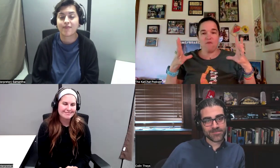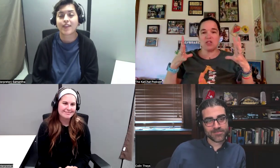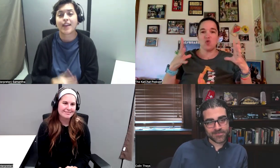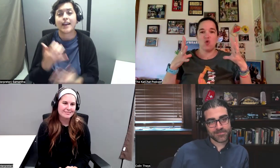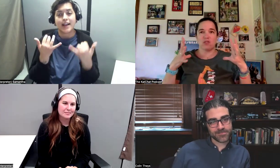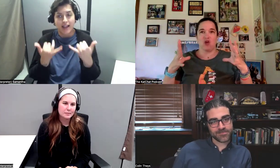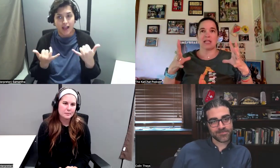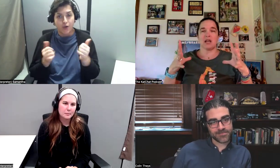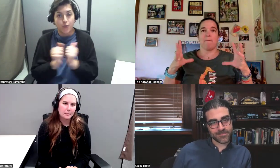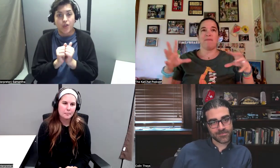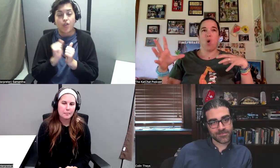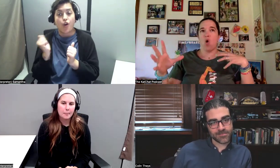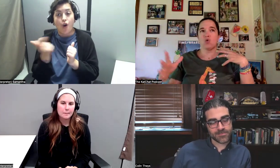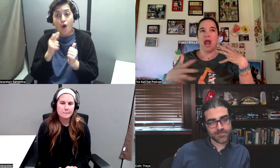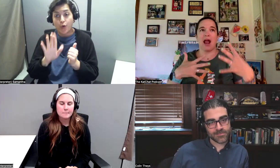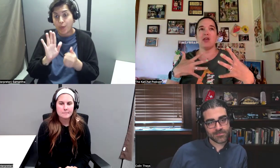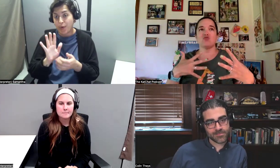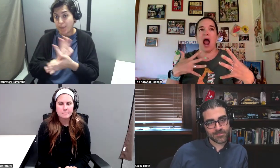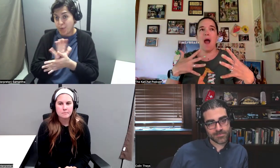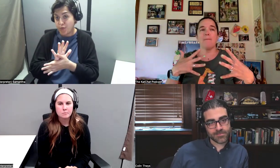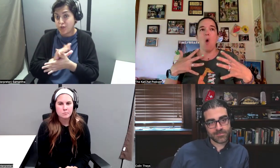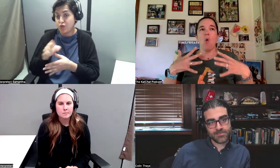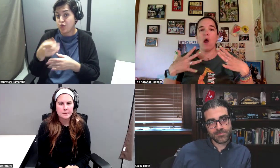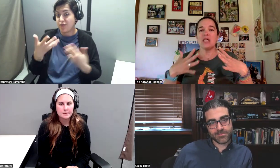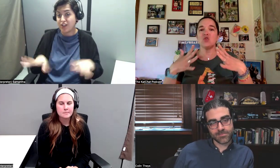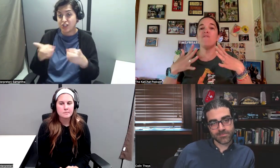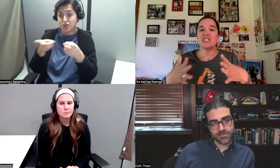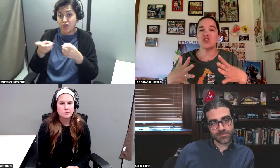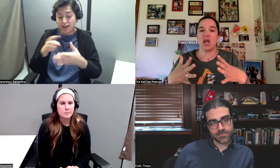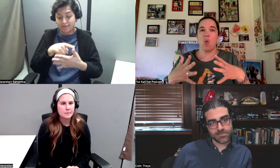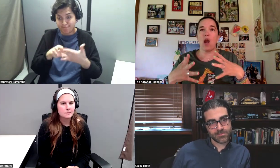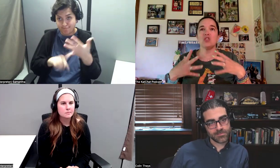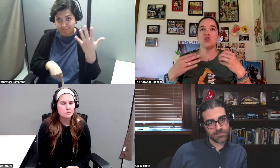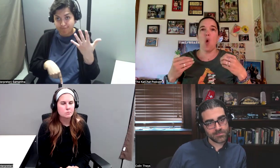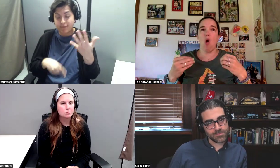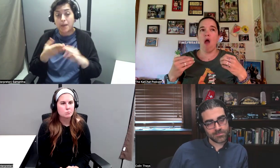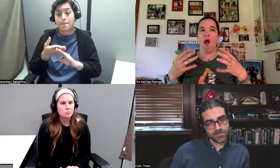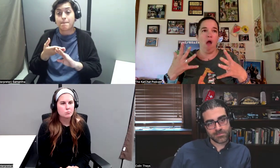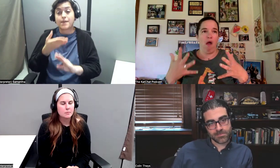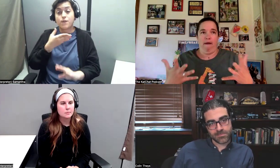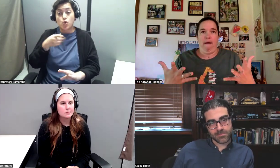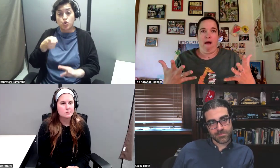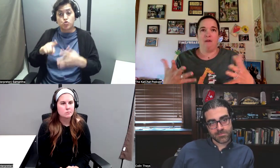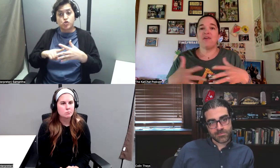the movies you directing, people you take on a job, what is your vision? What is